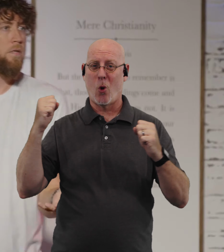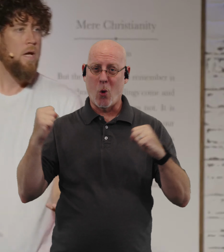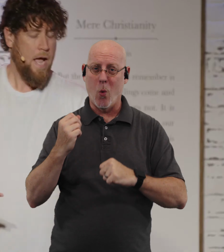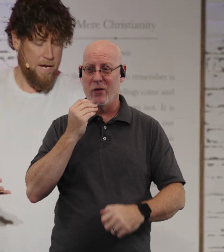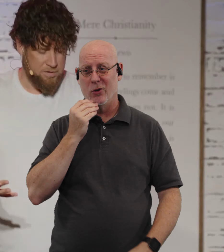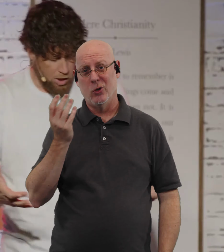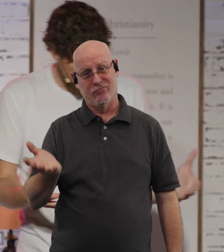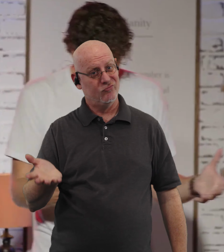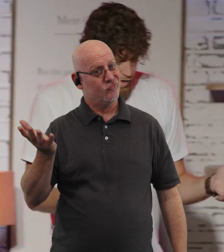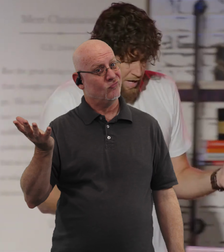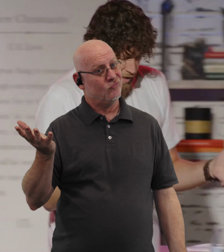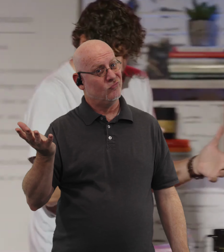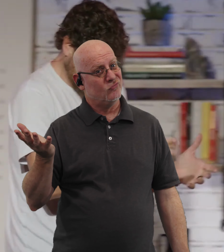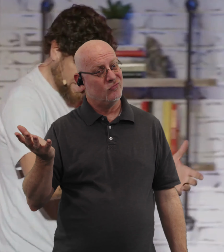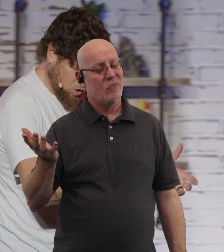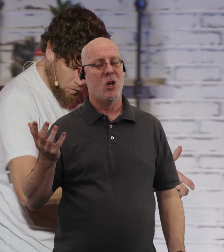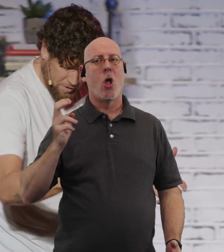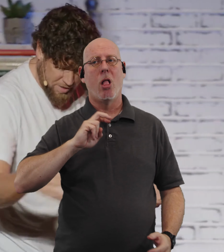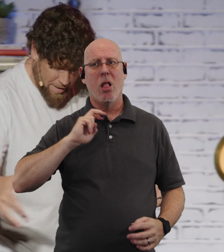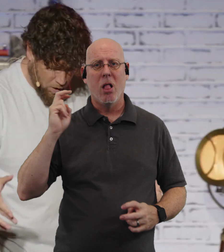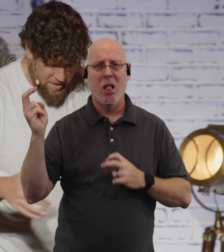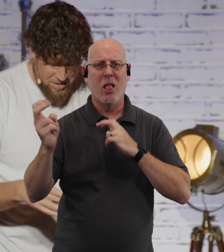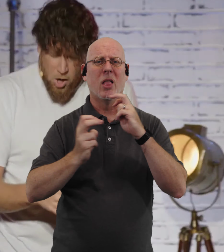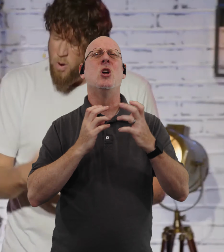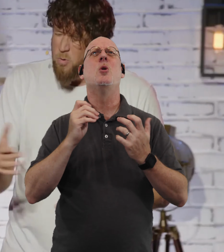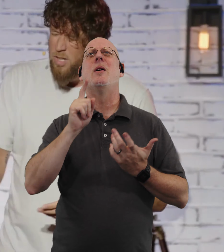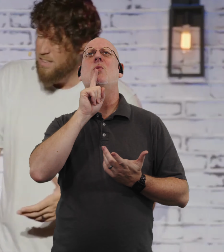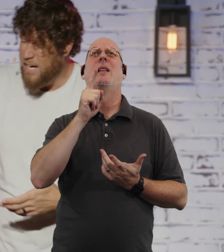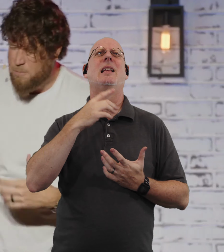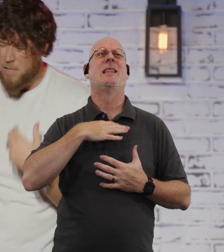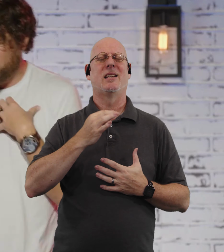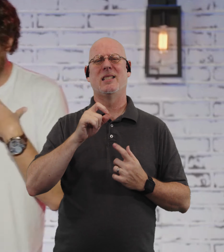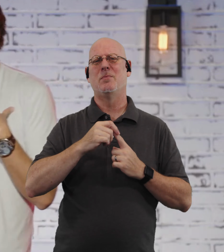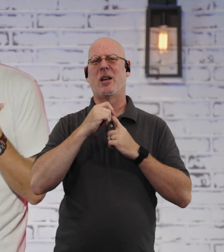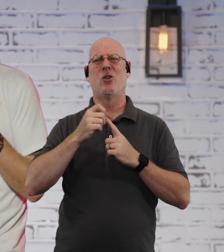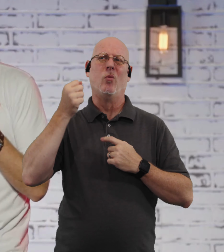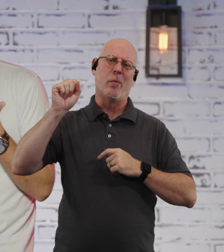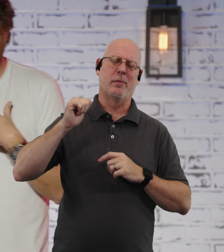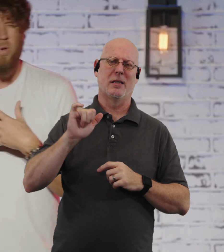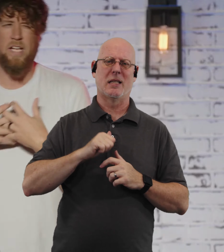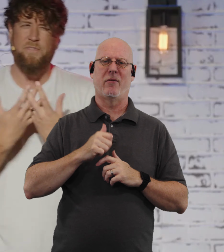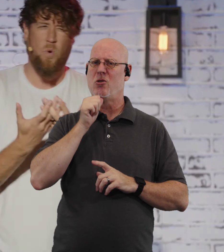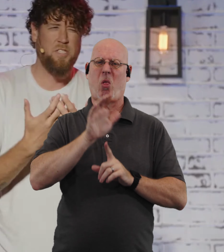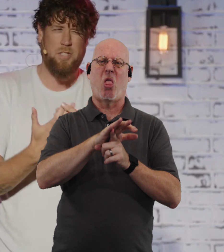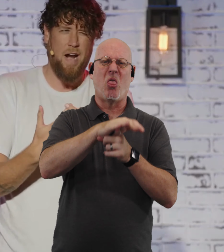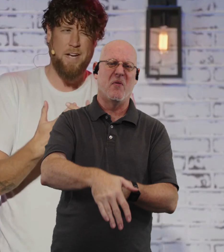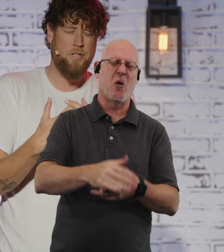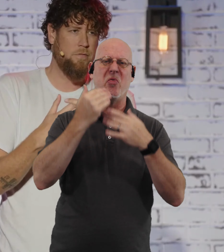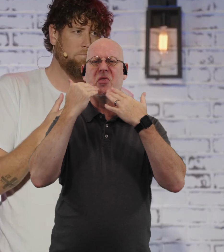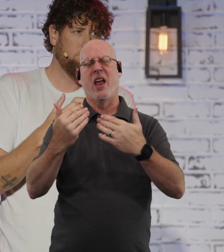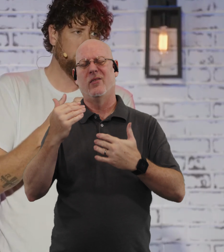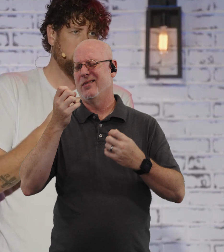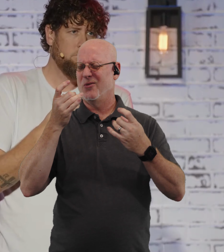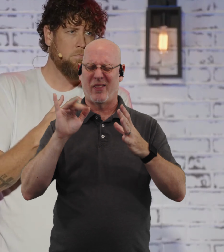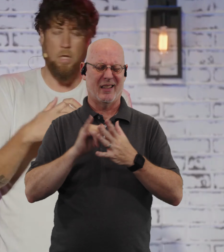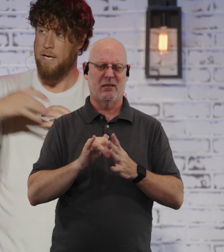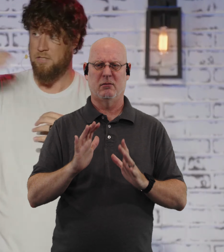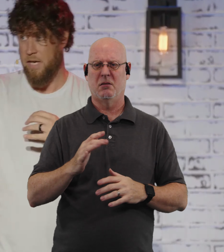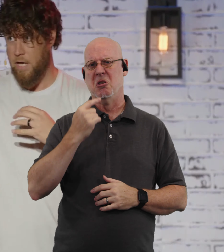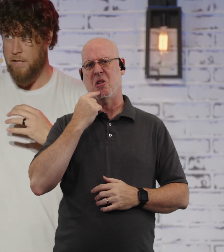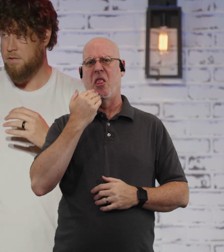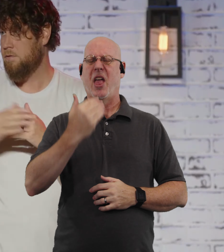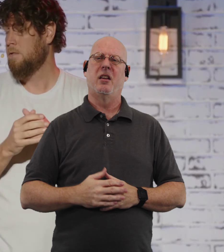right? And so we would kind of go around the table, and no one really likes, especially if you're a rebel like myself, no one likes forced gratitude. We're